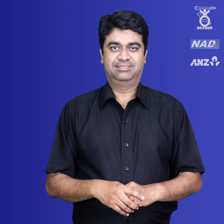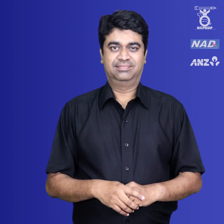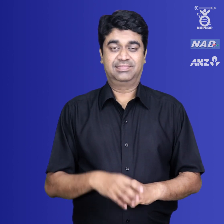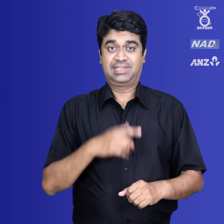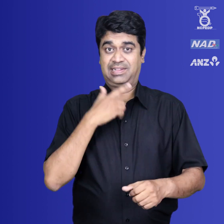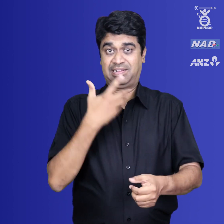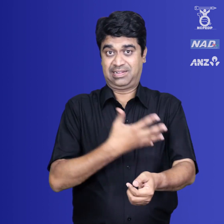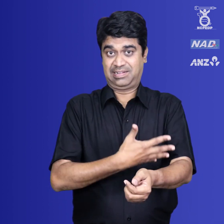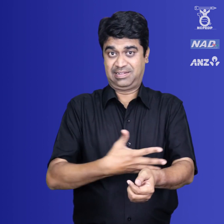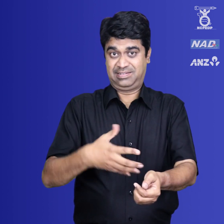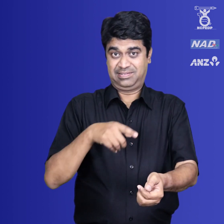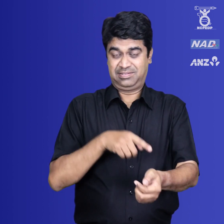Blood disorder.